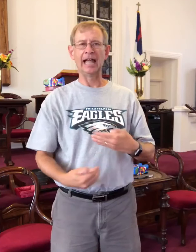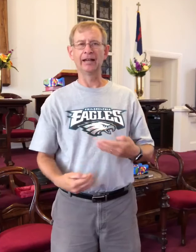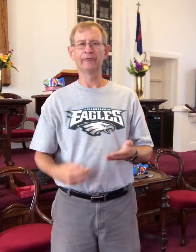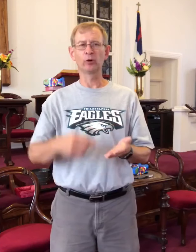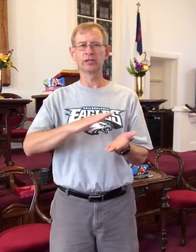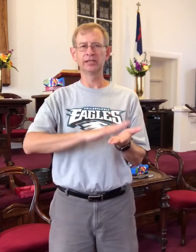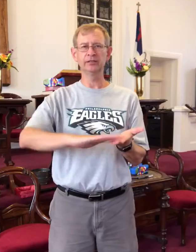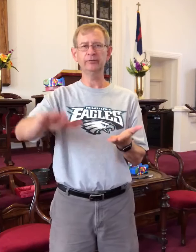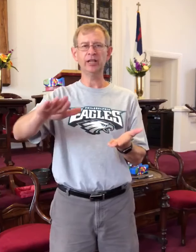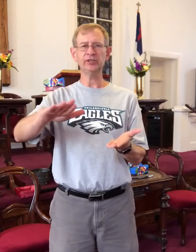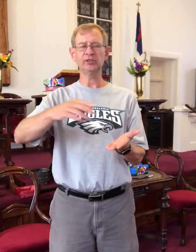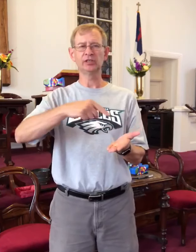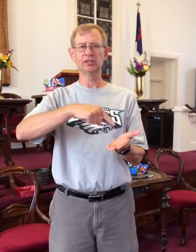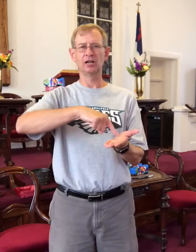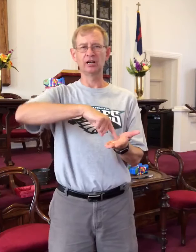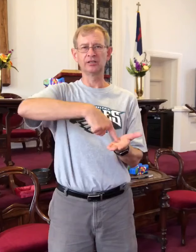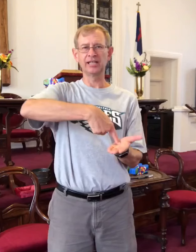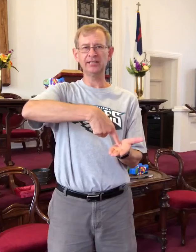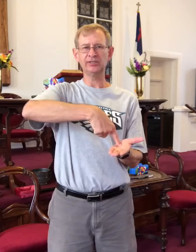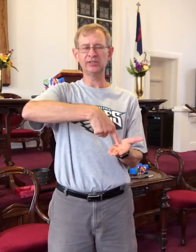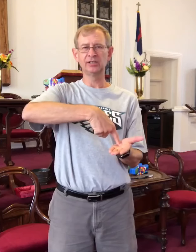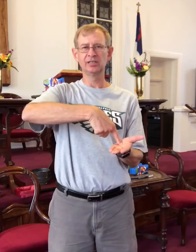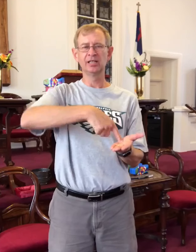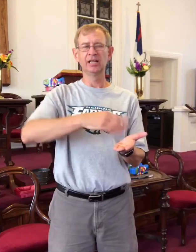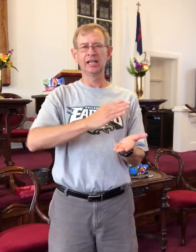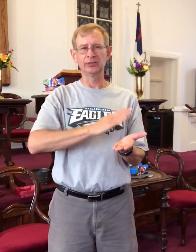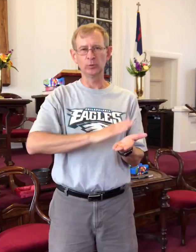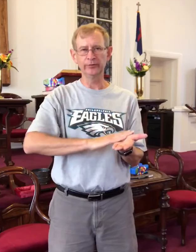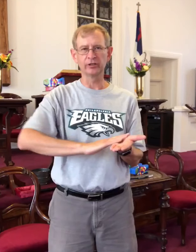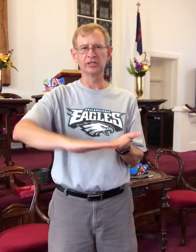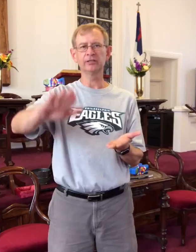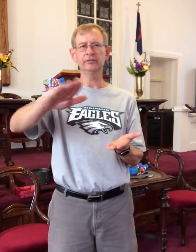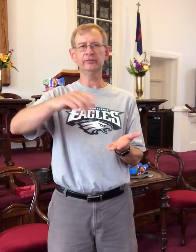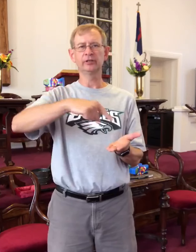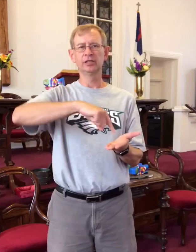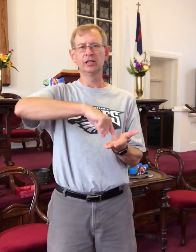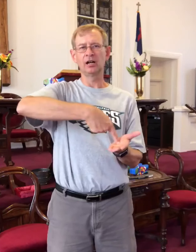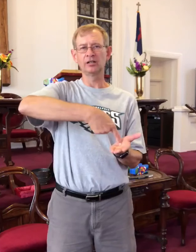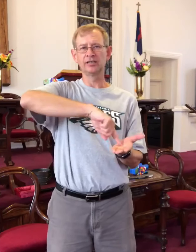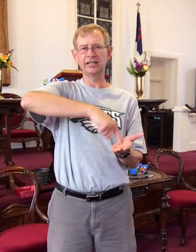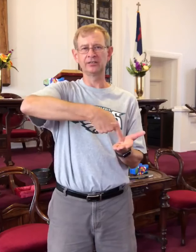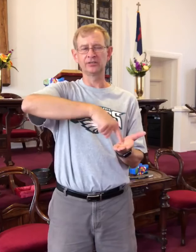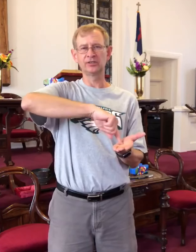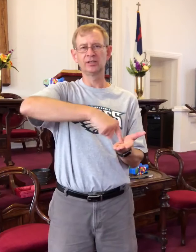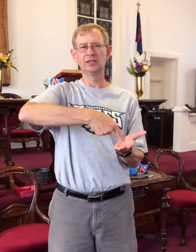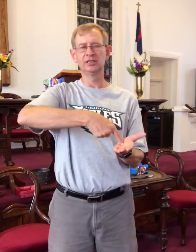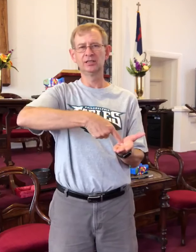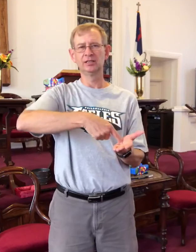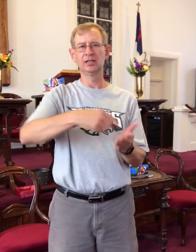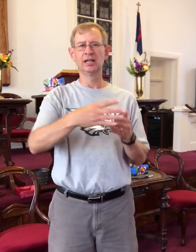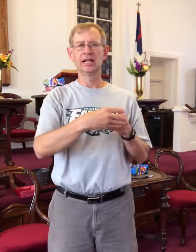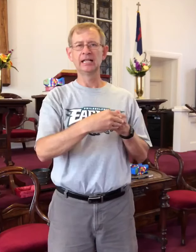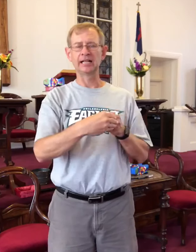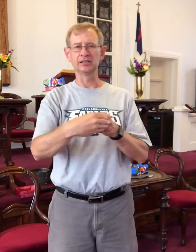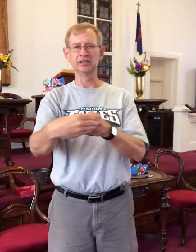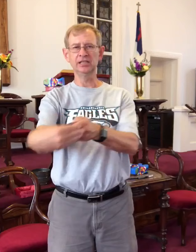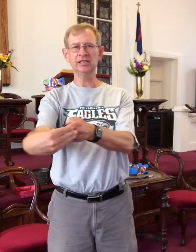and forgive us our debts as we forgive our debtors. And lead